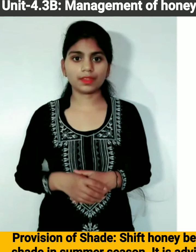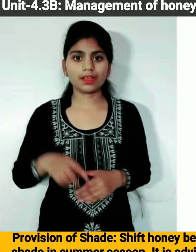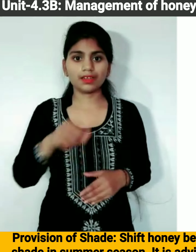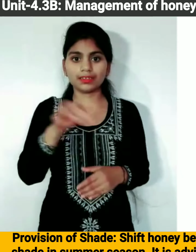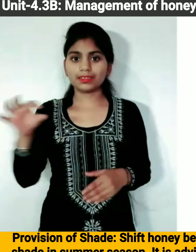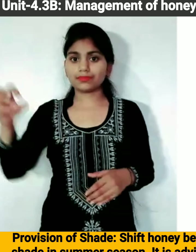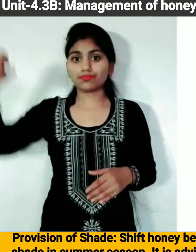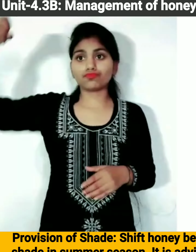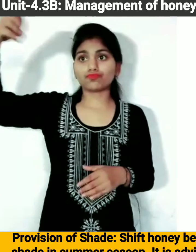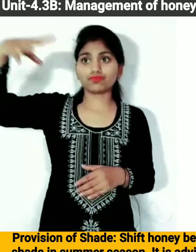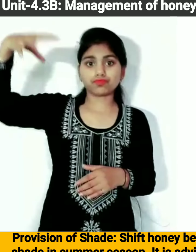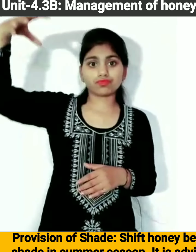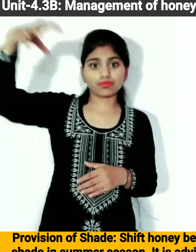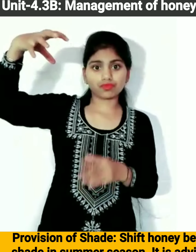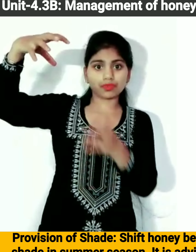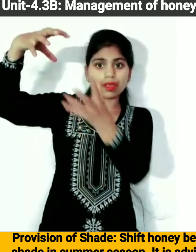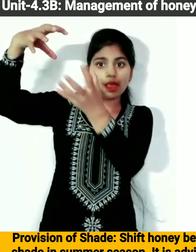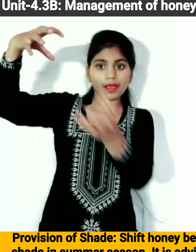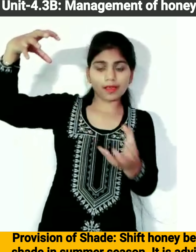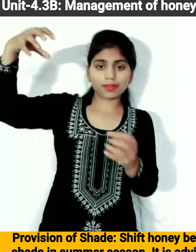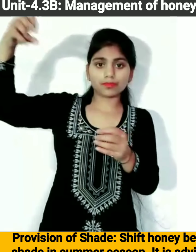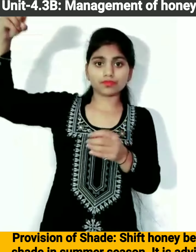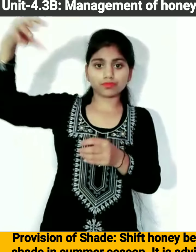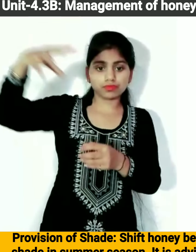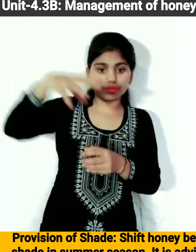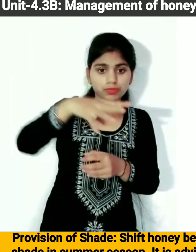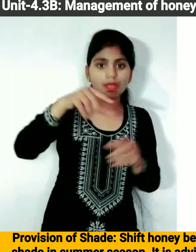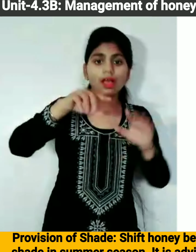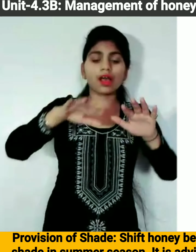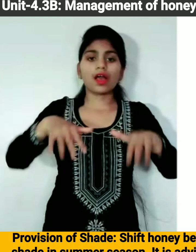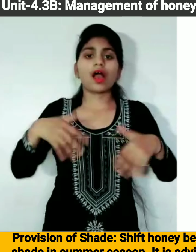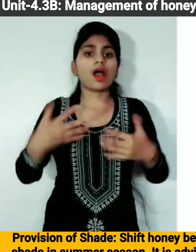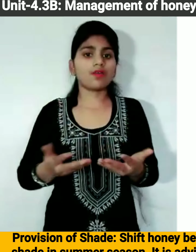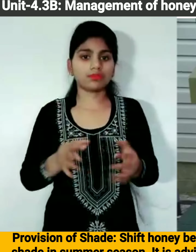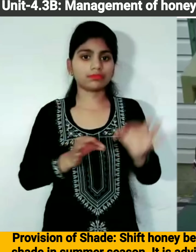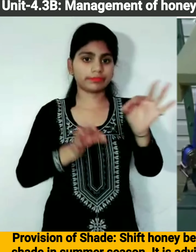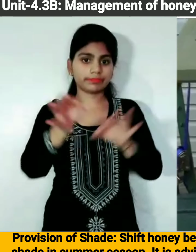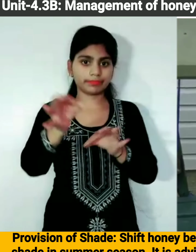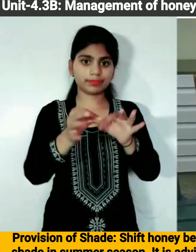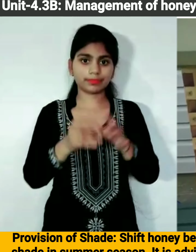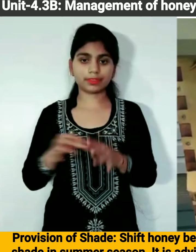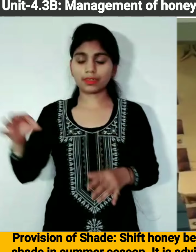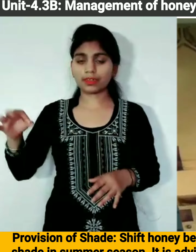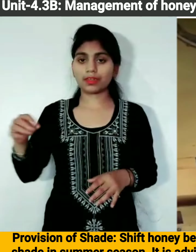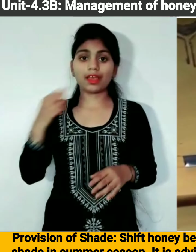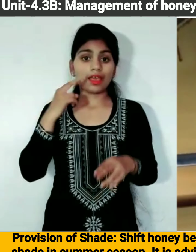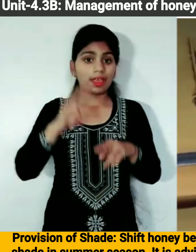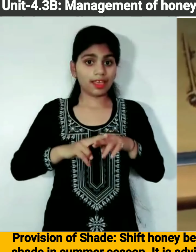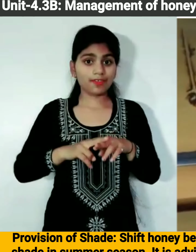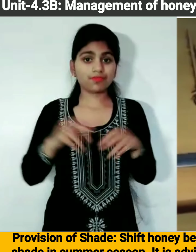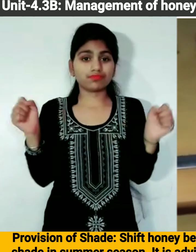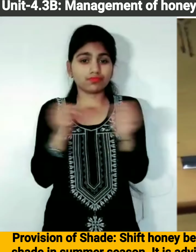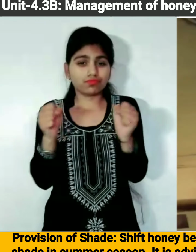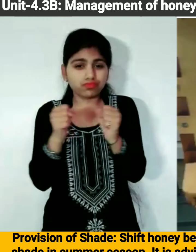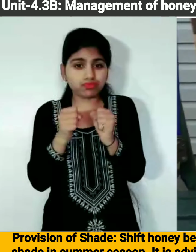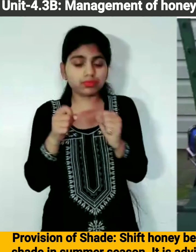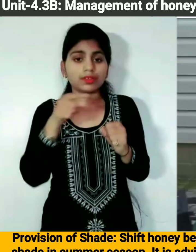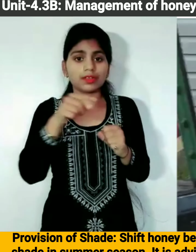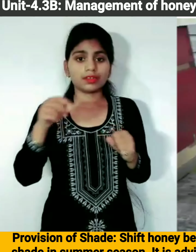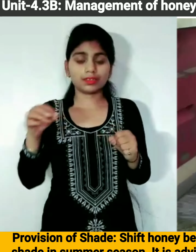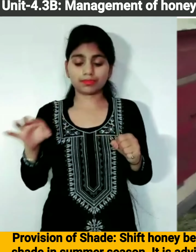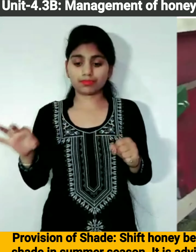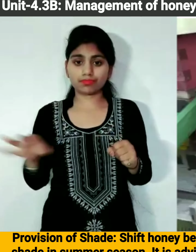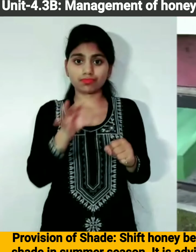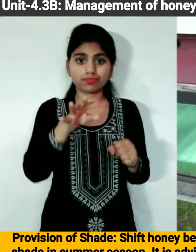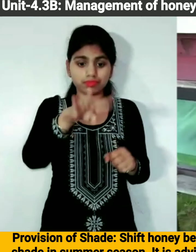Provision of shade. Shift colony bees to sunny area in winter season and provide